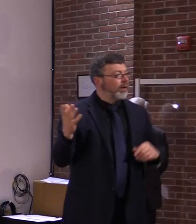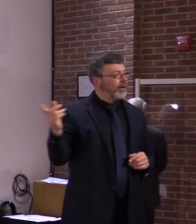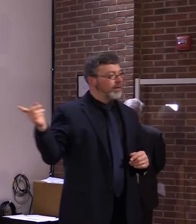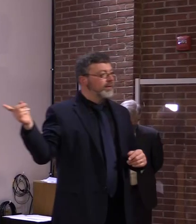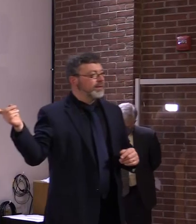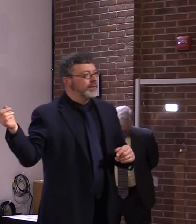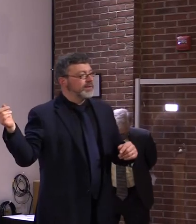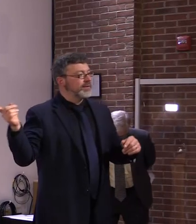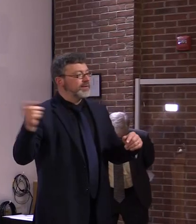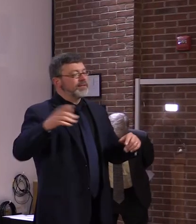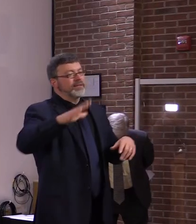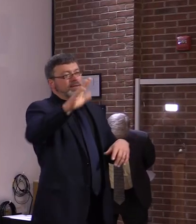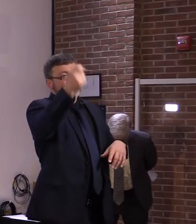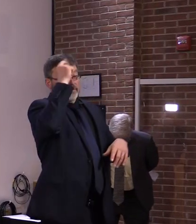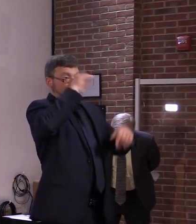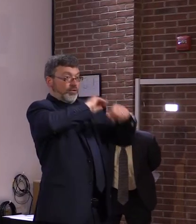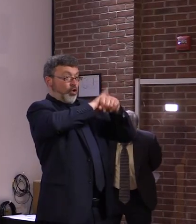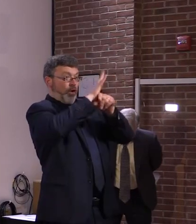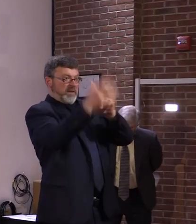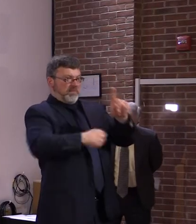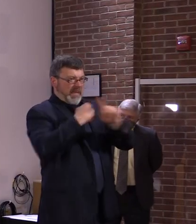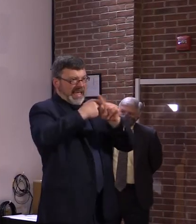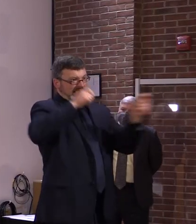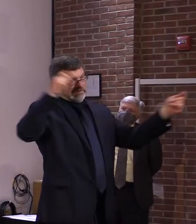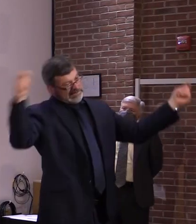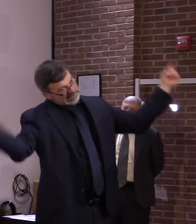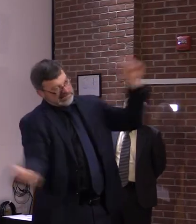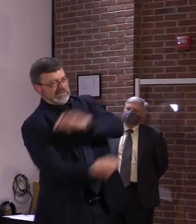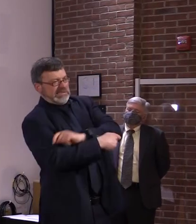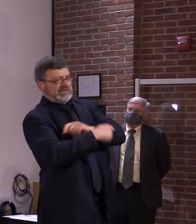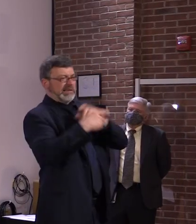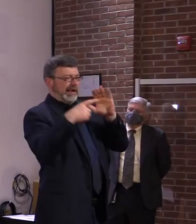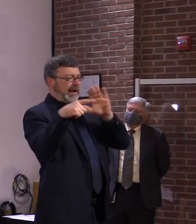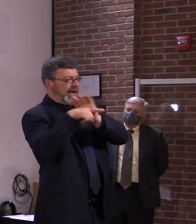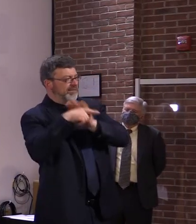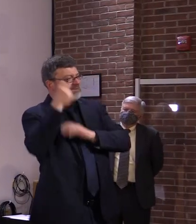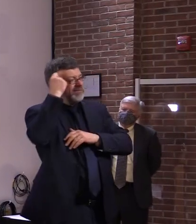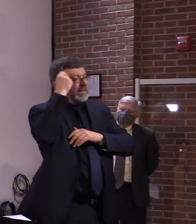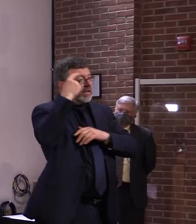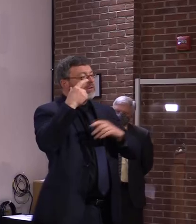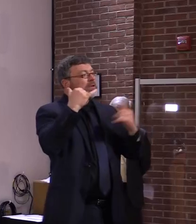pandemic, I think, has been these press briefings when we've been able to,